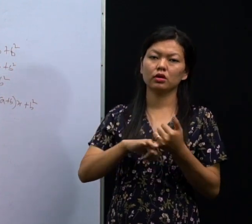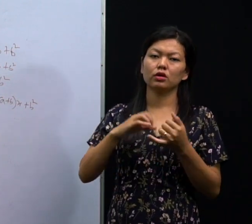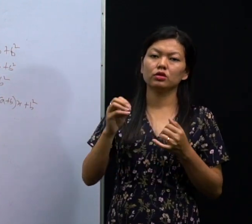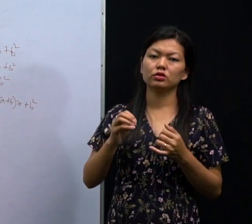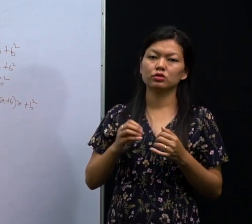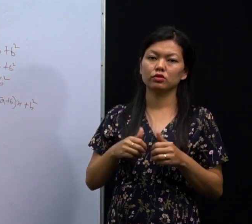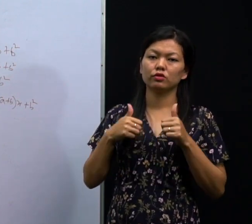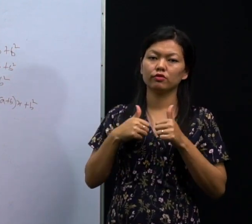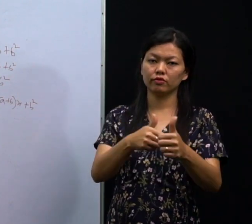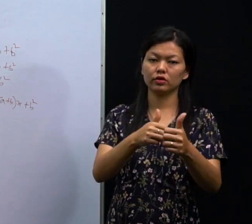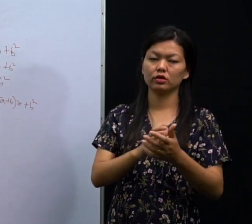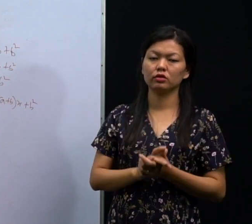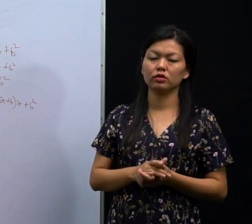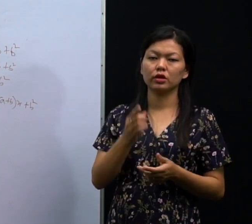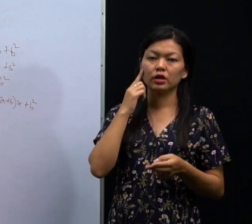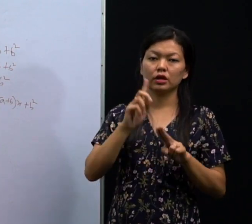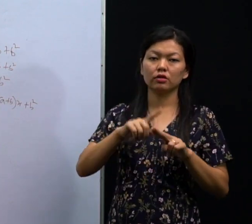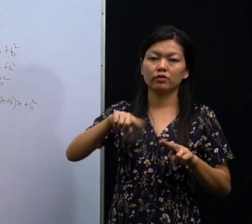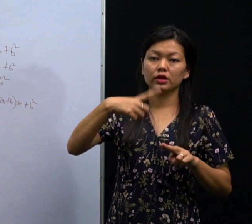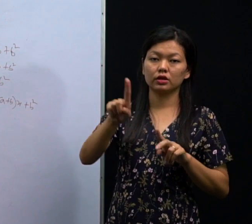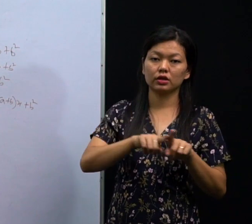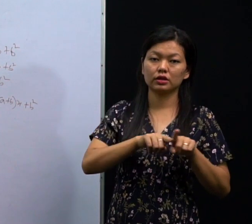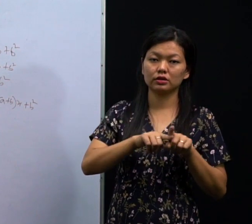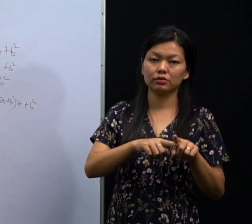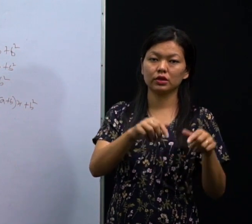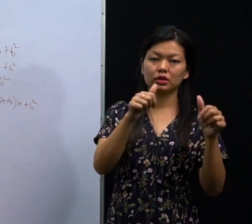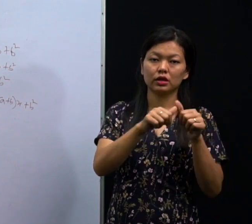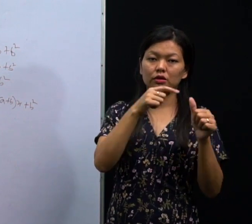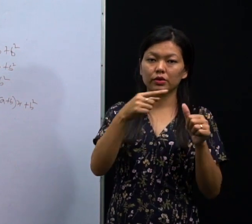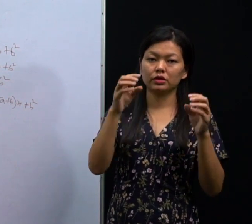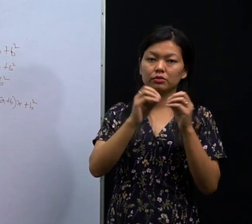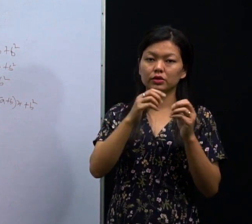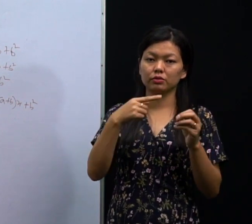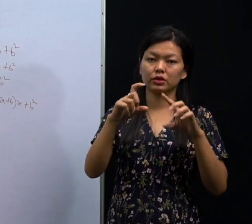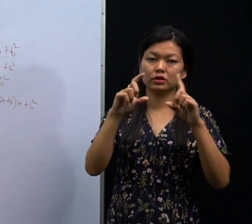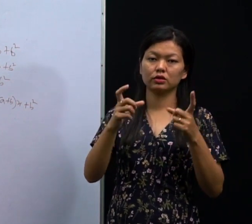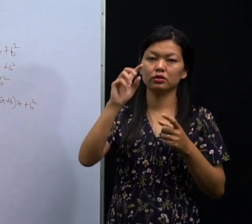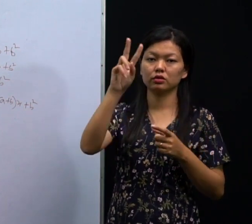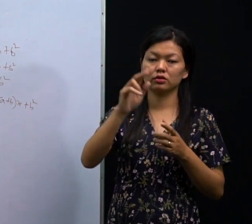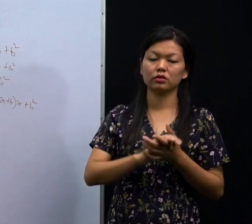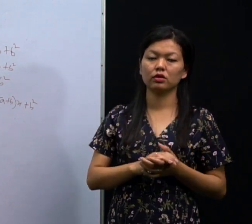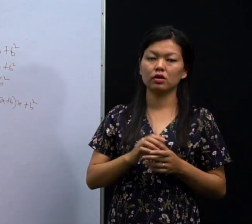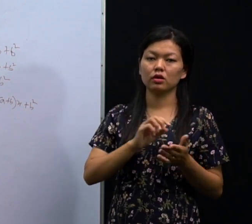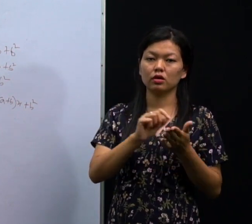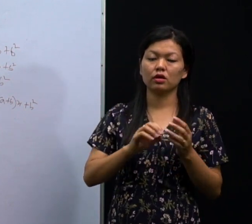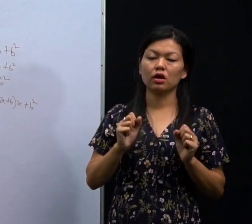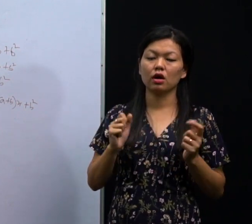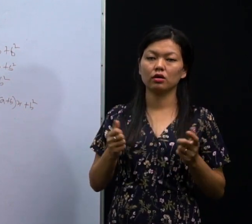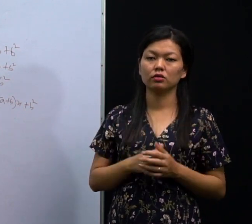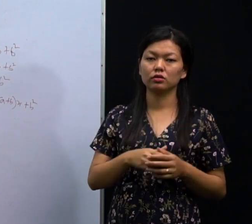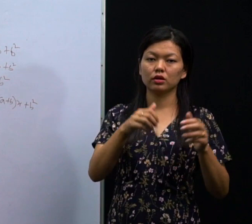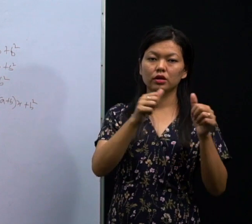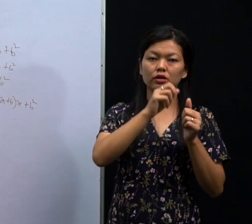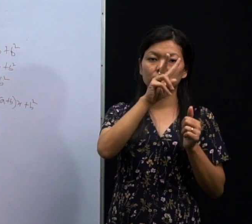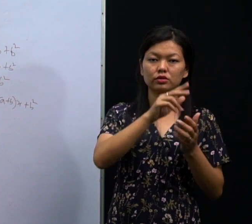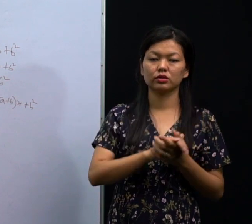order to keep this, if I write another one, A minus B minus C whole square. How to write? First square, A